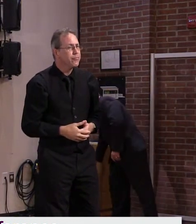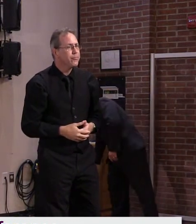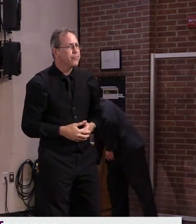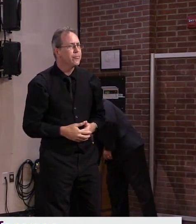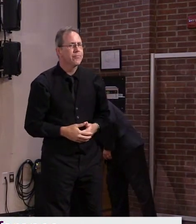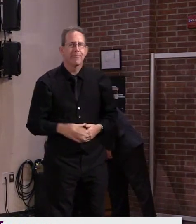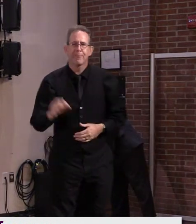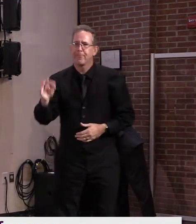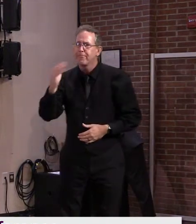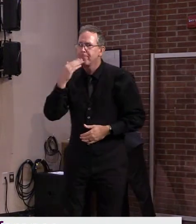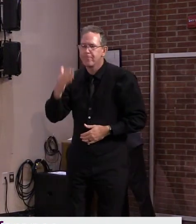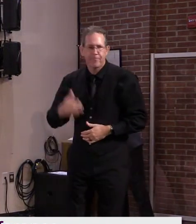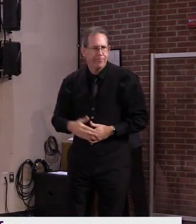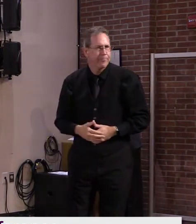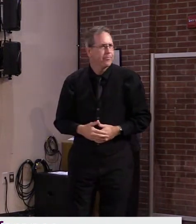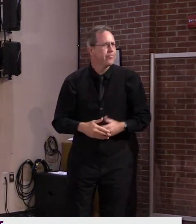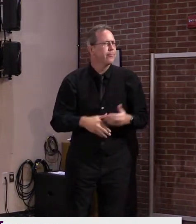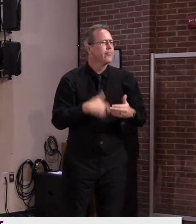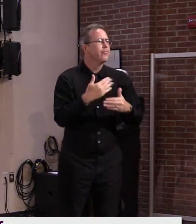Greg, the county courier.